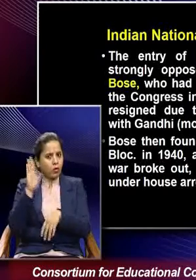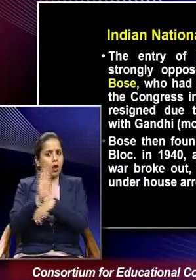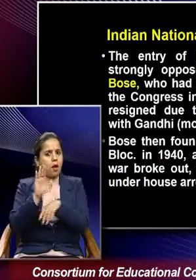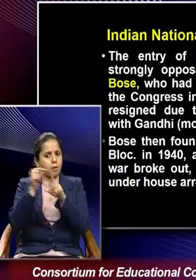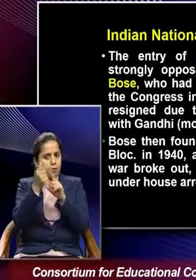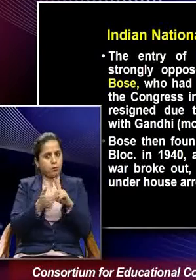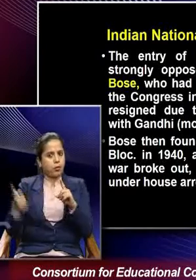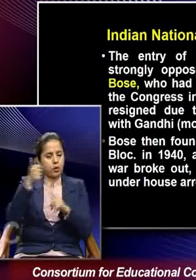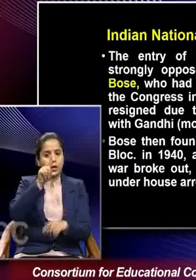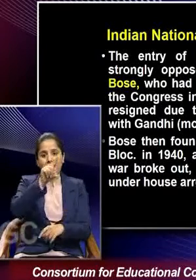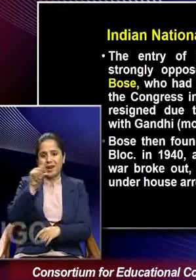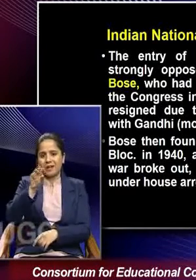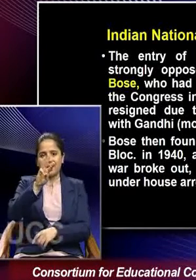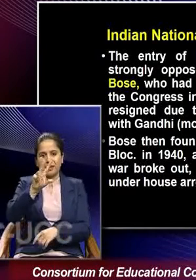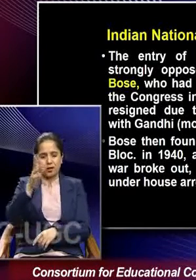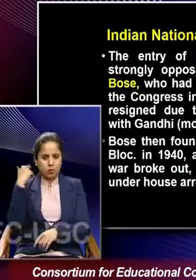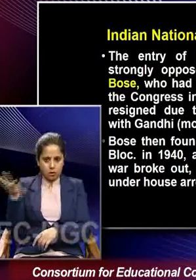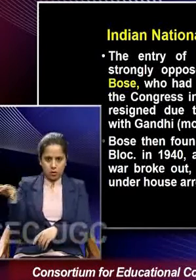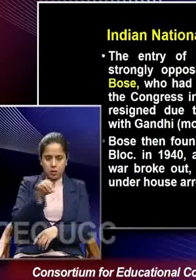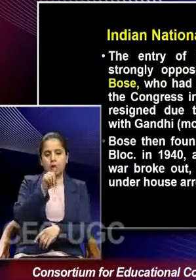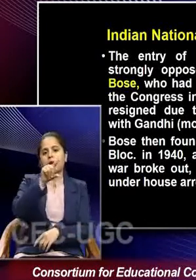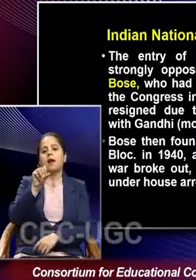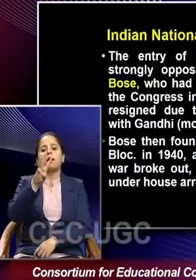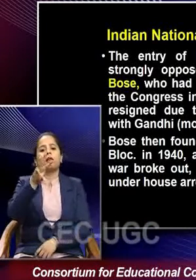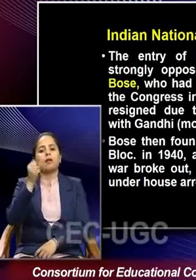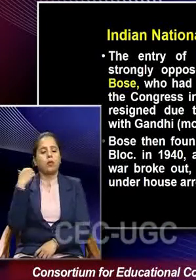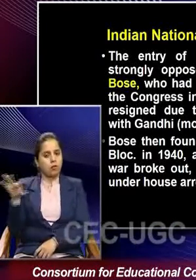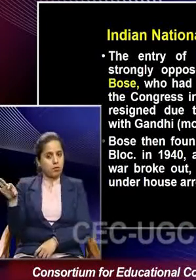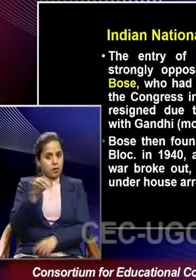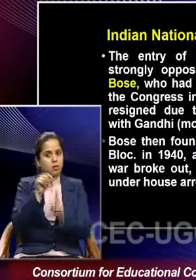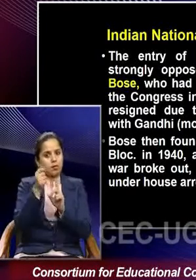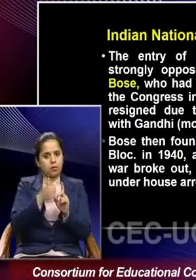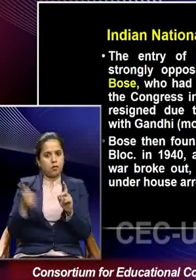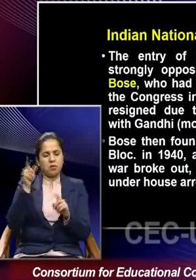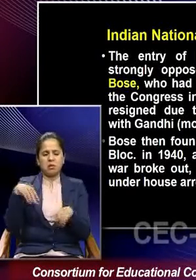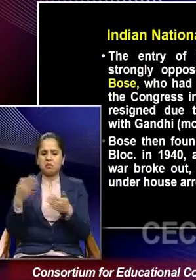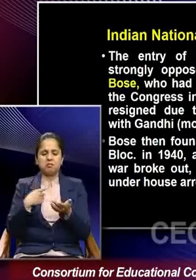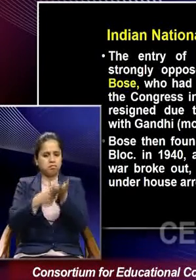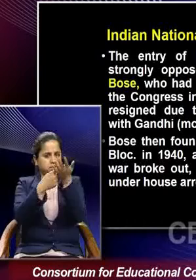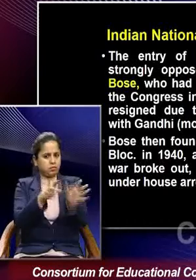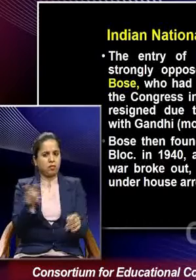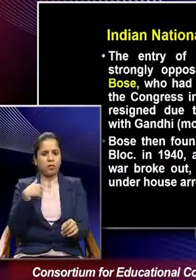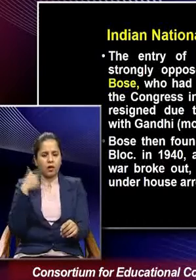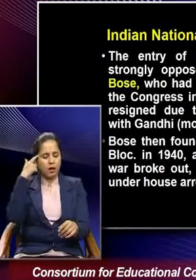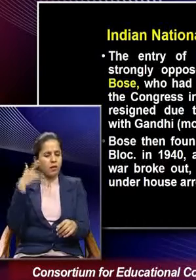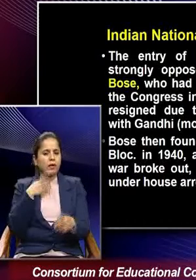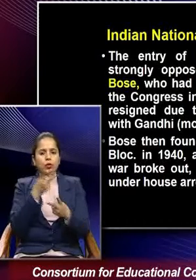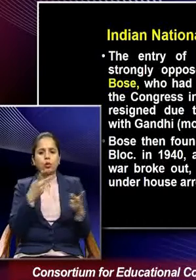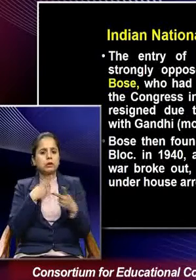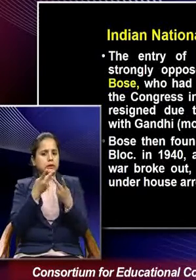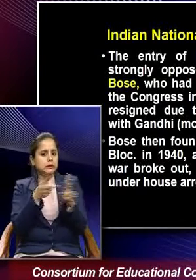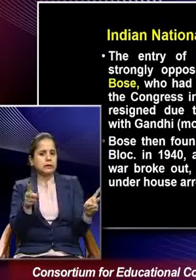in 1938 and 1939. But later on he resigned due to differences